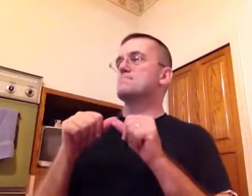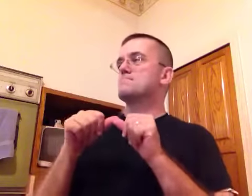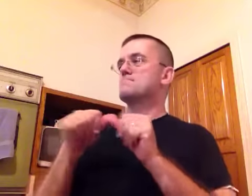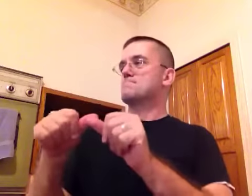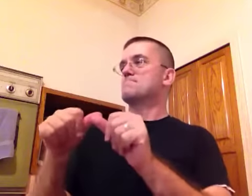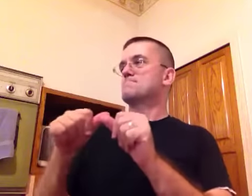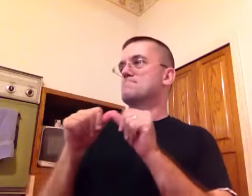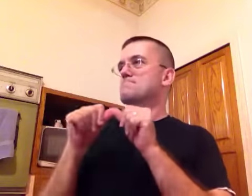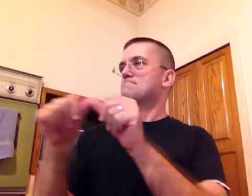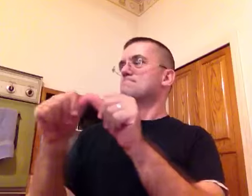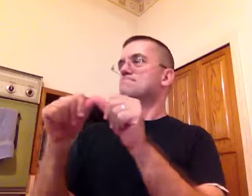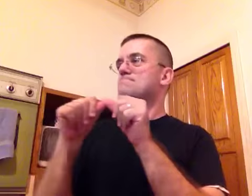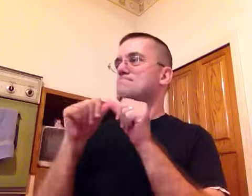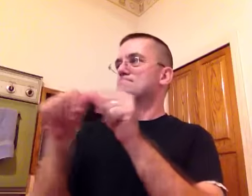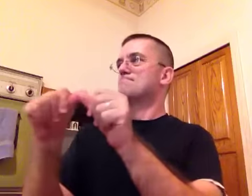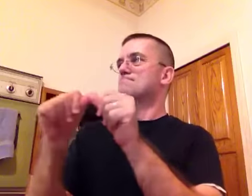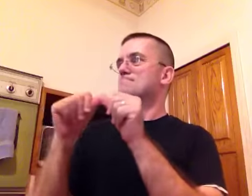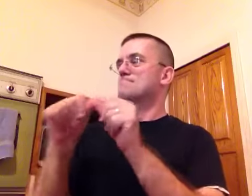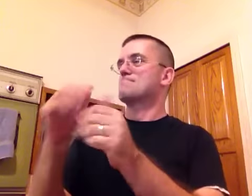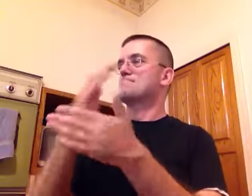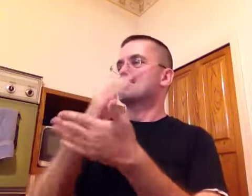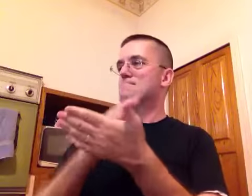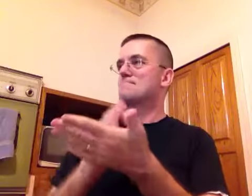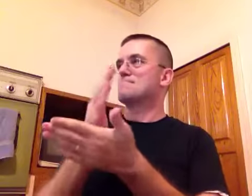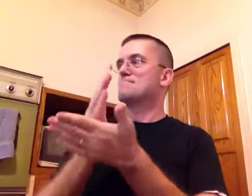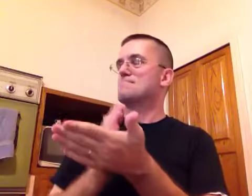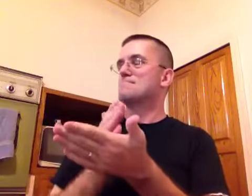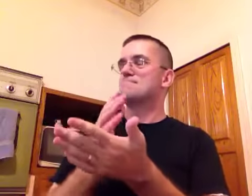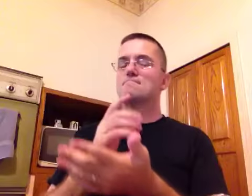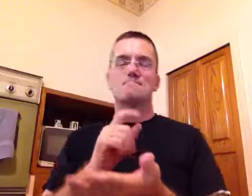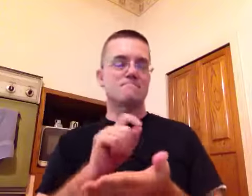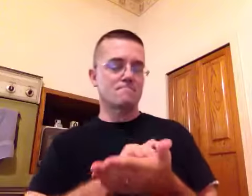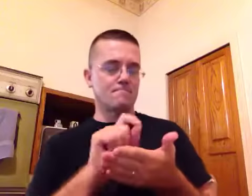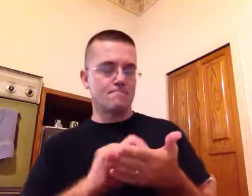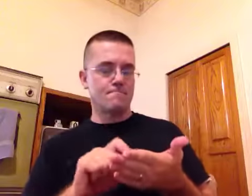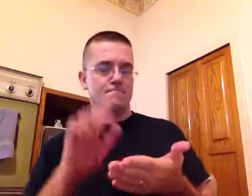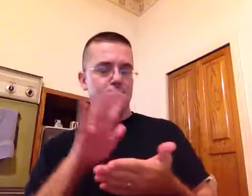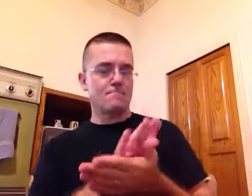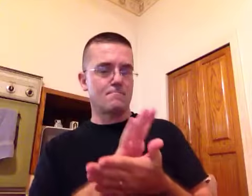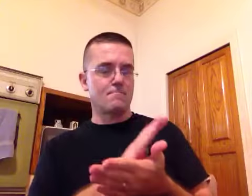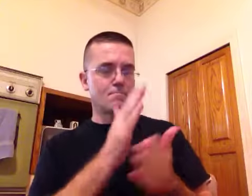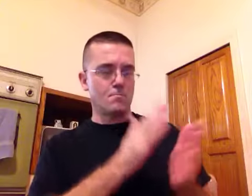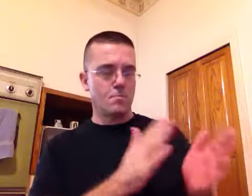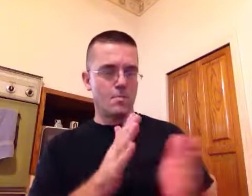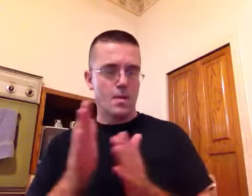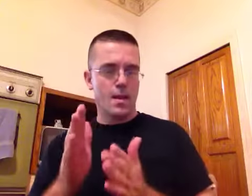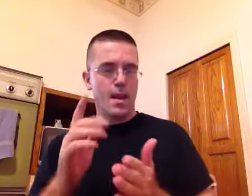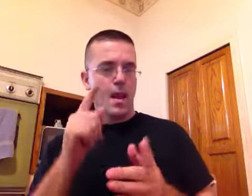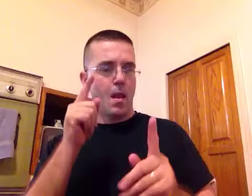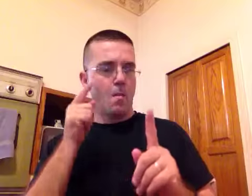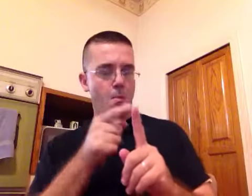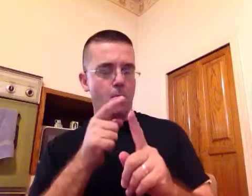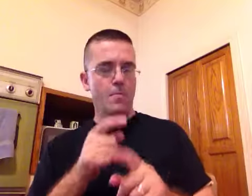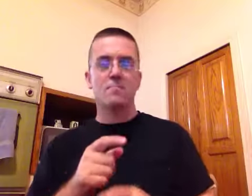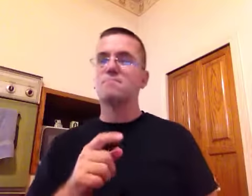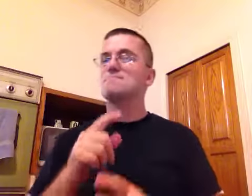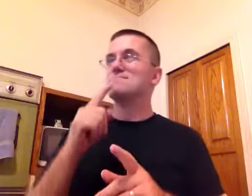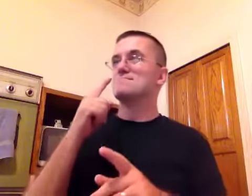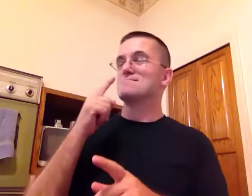Very difficult, but you can do it. A written plan, on paper, on purpose. Yes. Sounds like a good CPA answer. Sounds like a good Dave Ramsey answer,